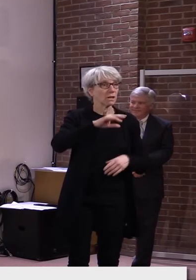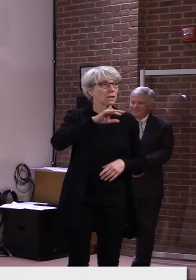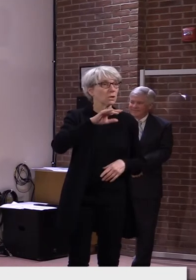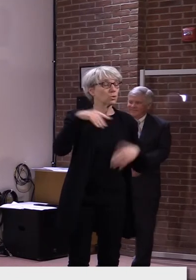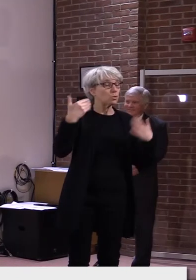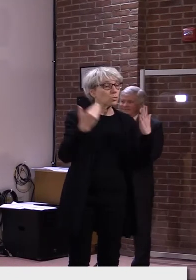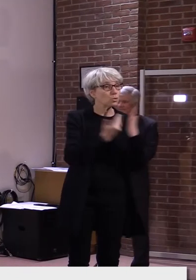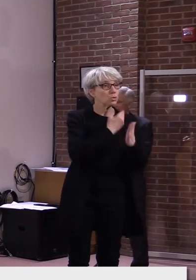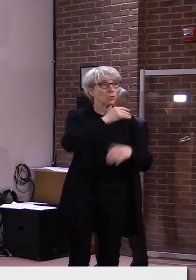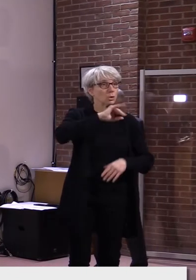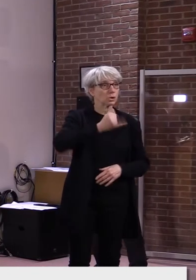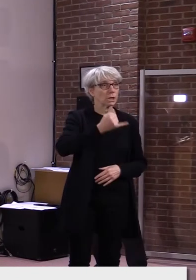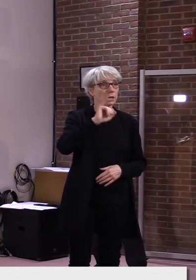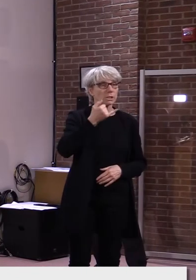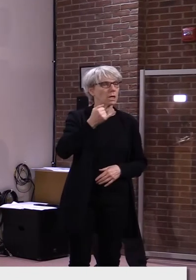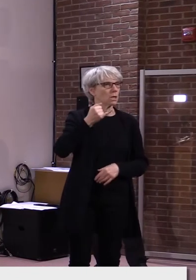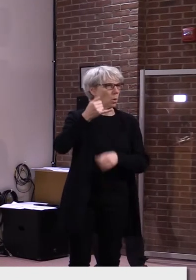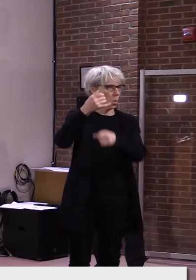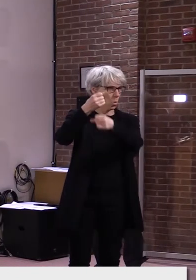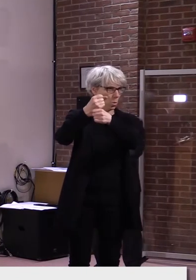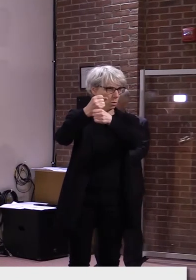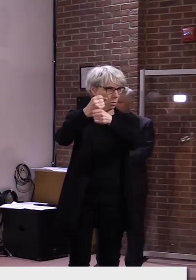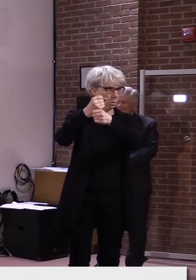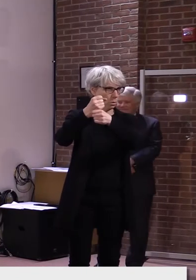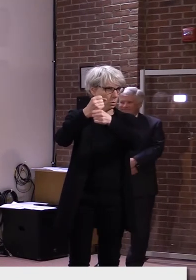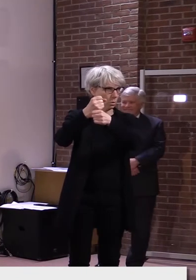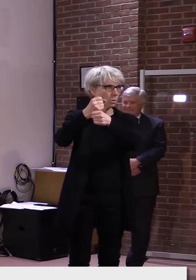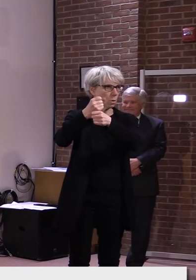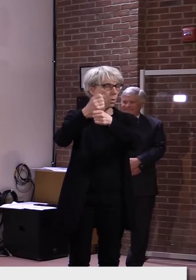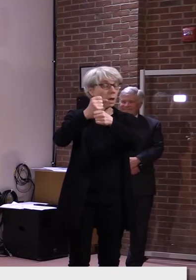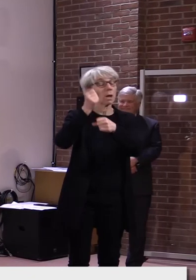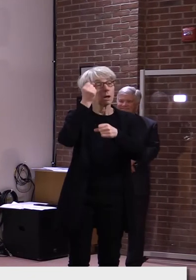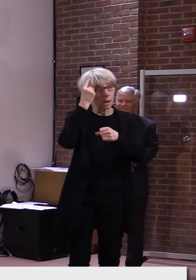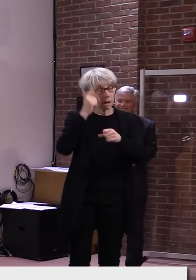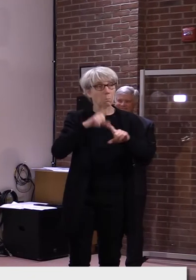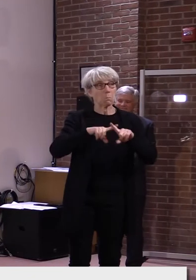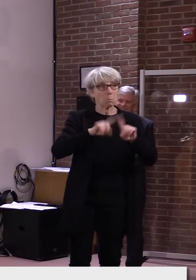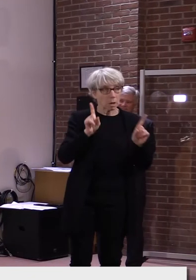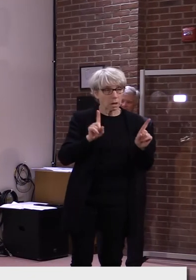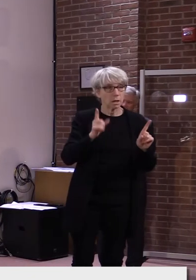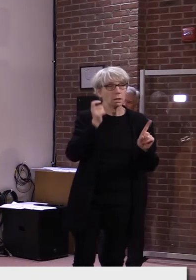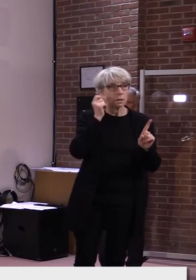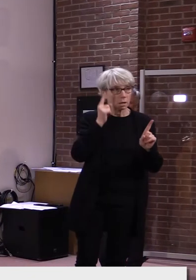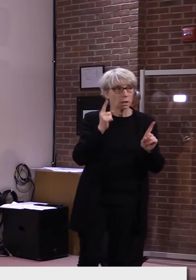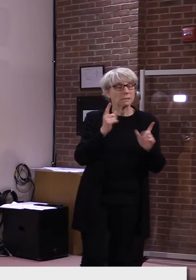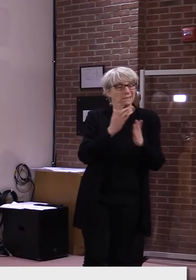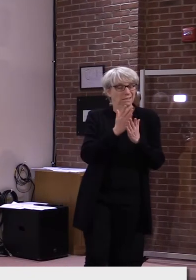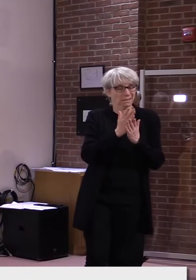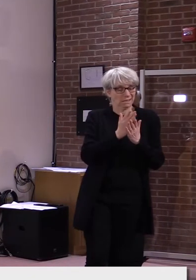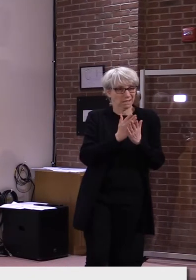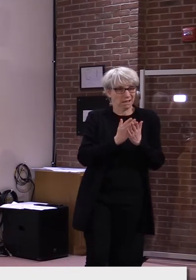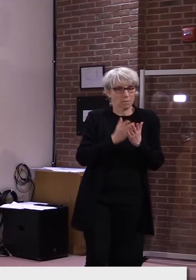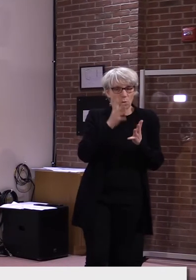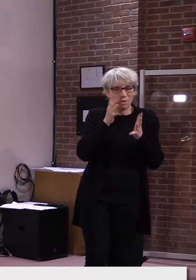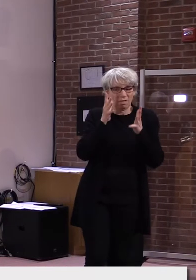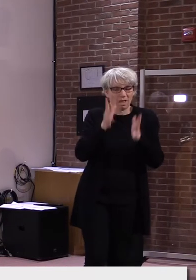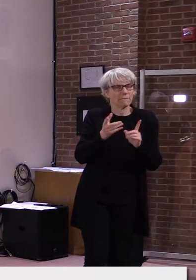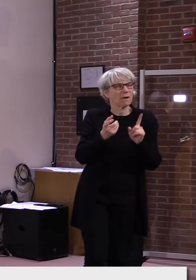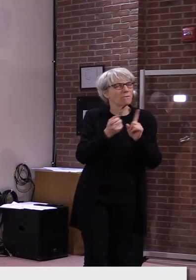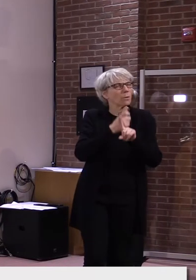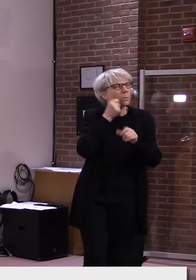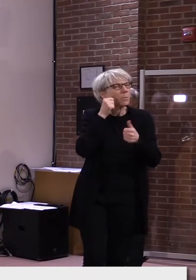new doses of Johnson & Johnson. However, they said that there would be some available through the federal